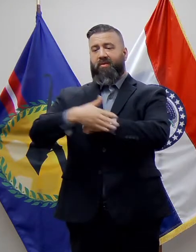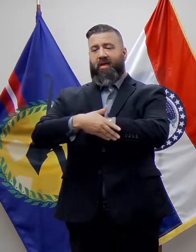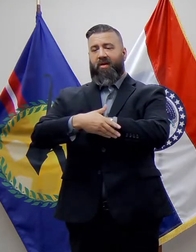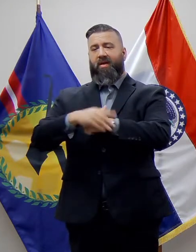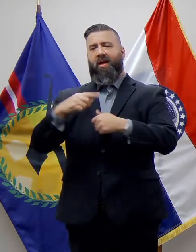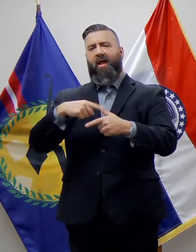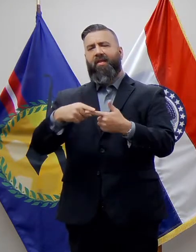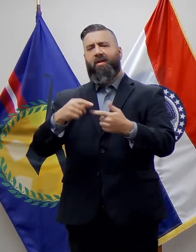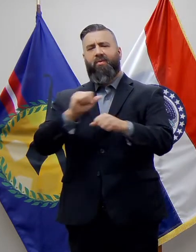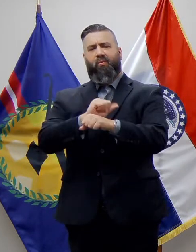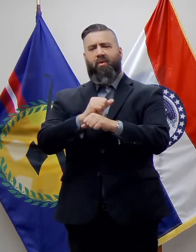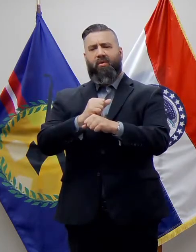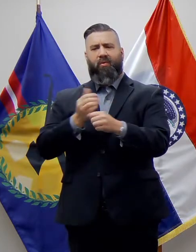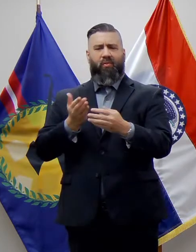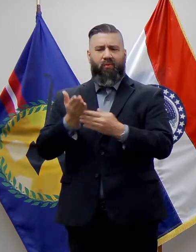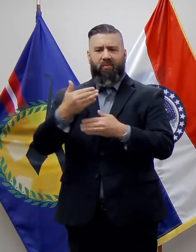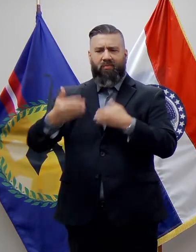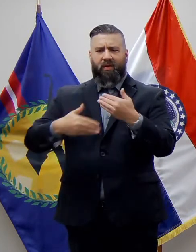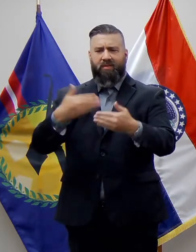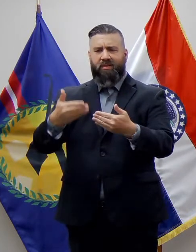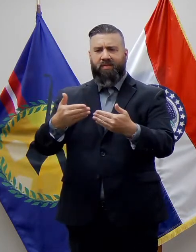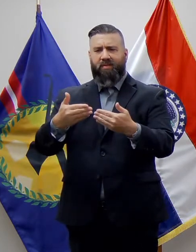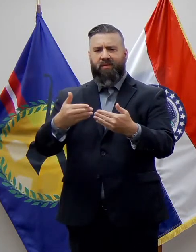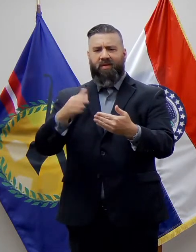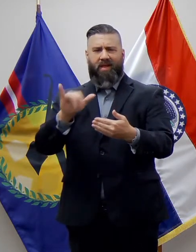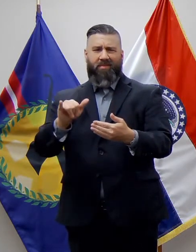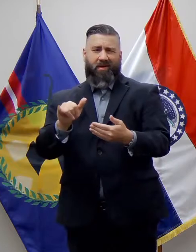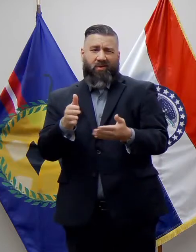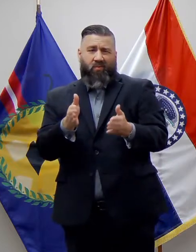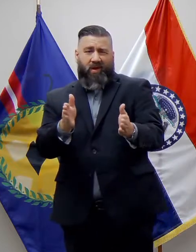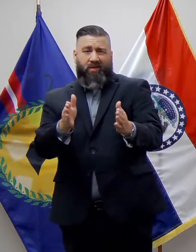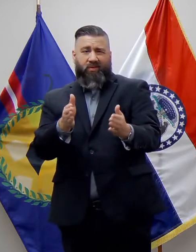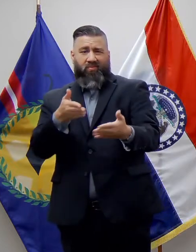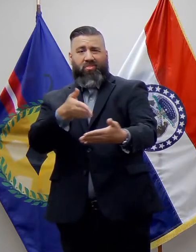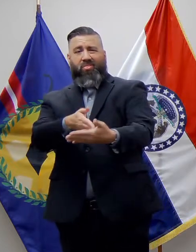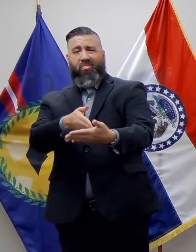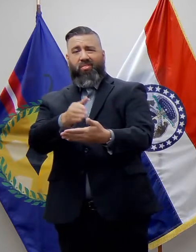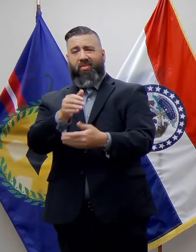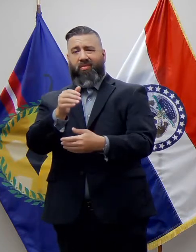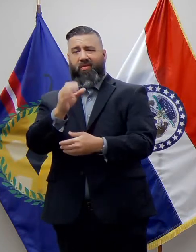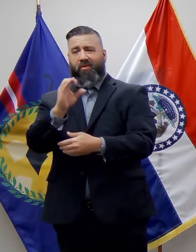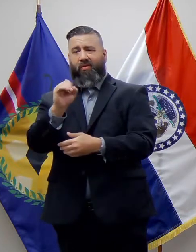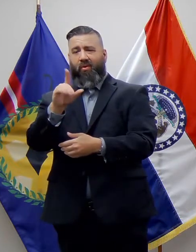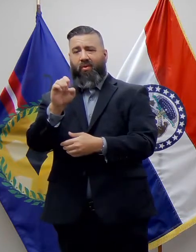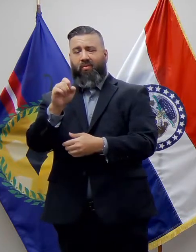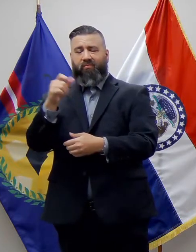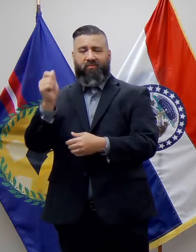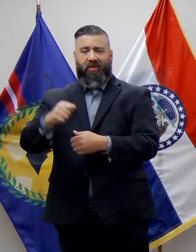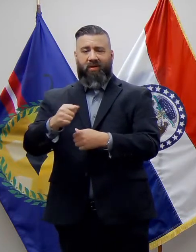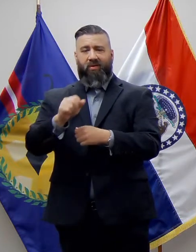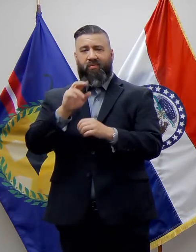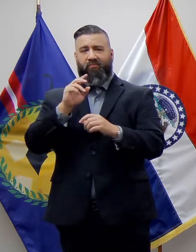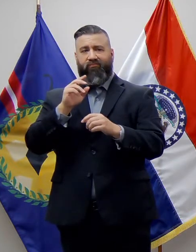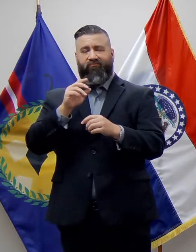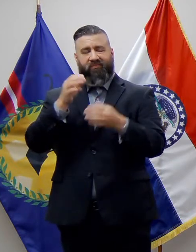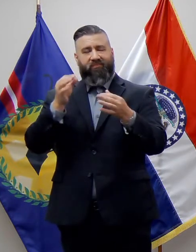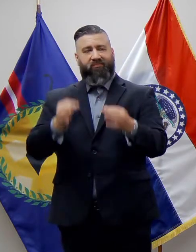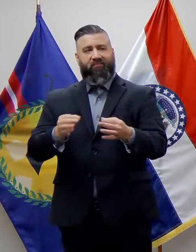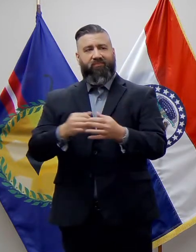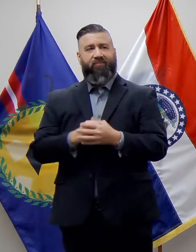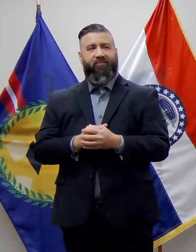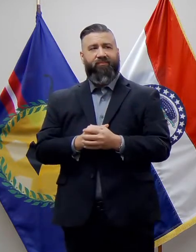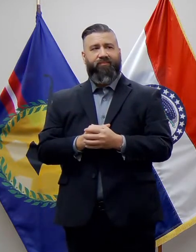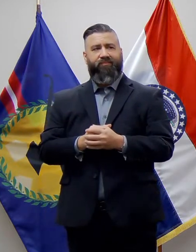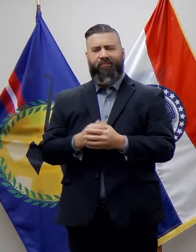like, wouldn't that be a way to, in a backdoor way, appeal the Cole County ruling? So I believe the question is the best pathway to appeal